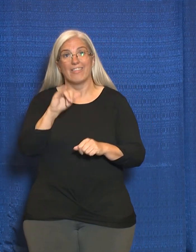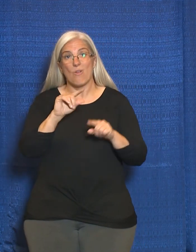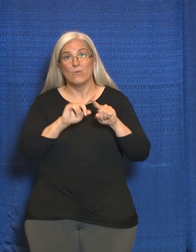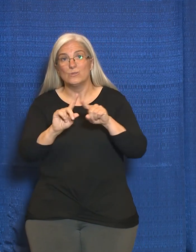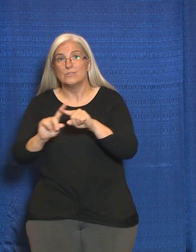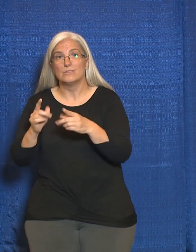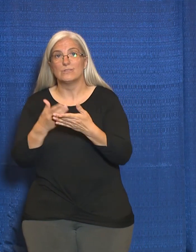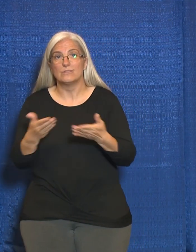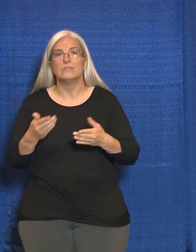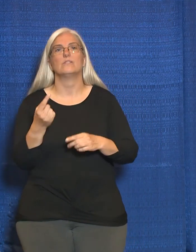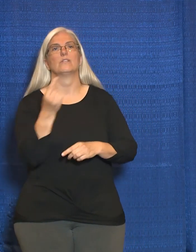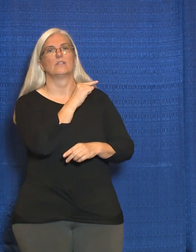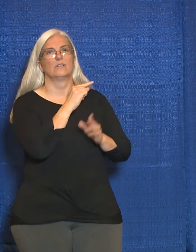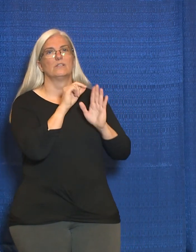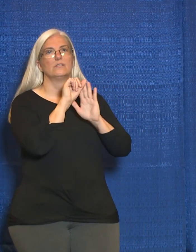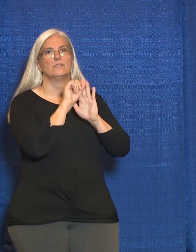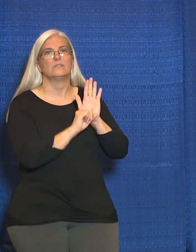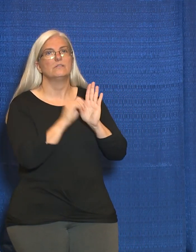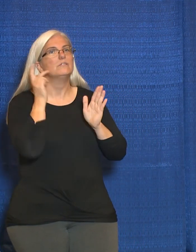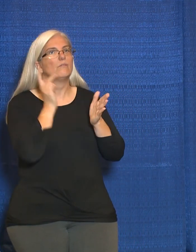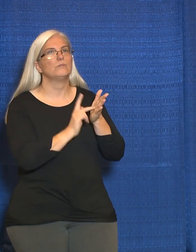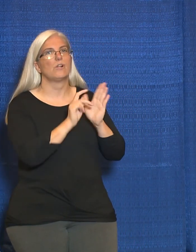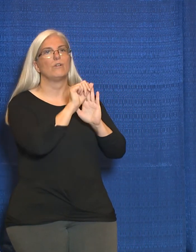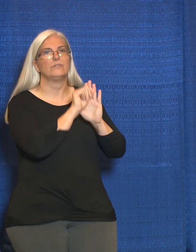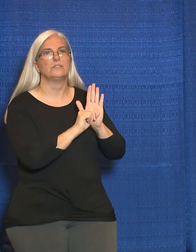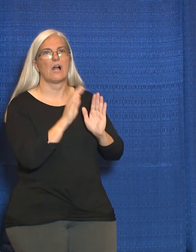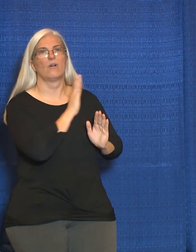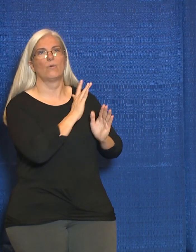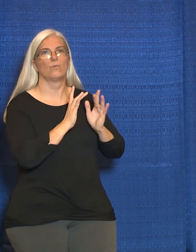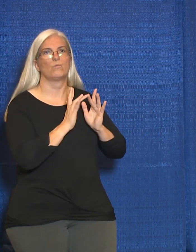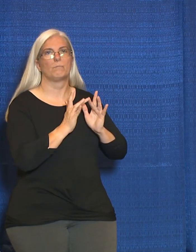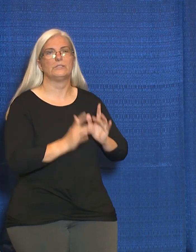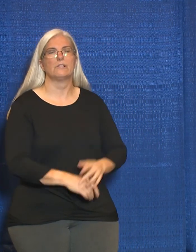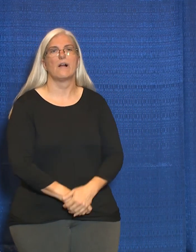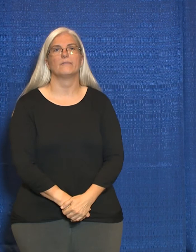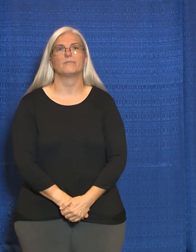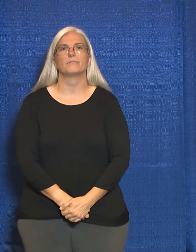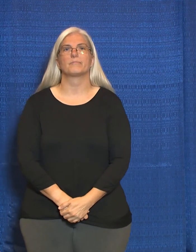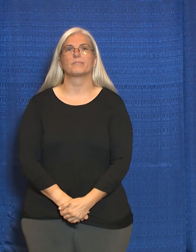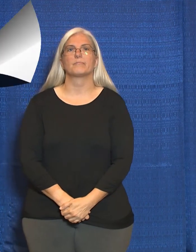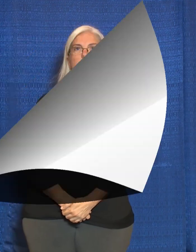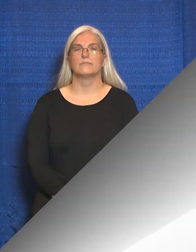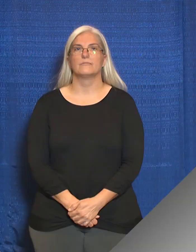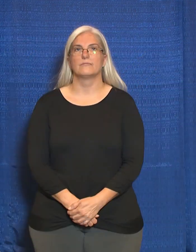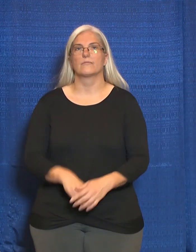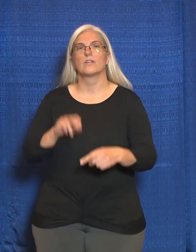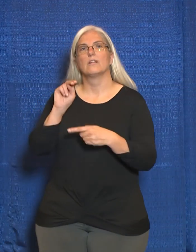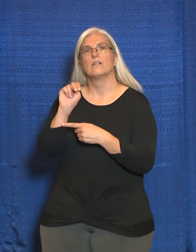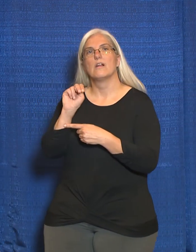You can find these resources at the California Secretary of State's website.